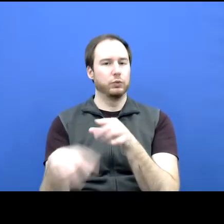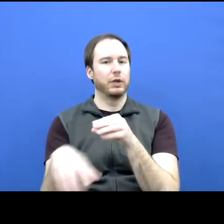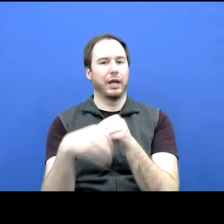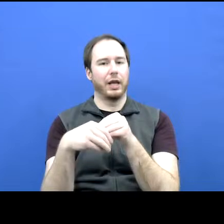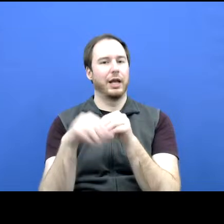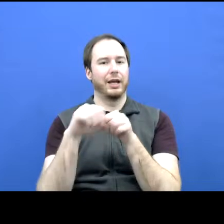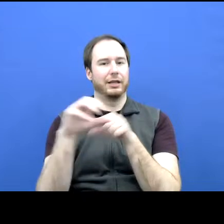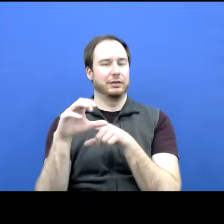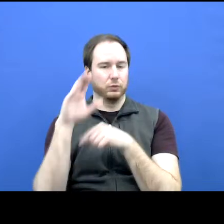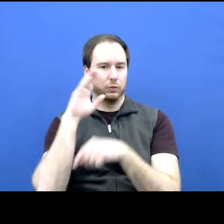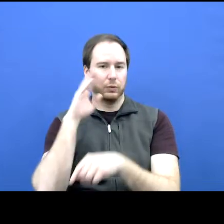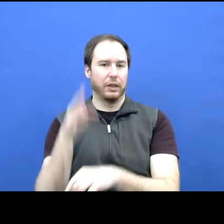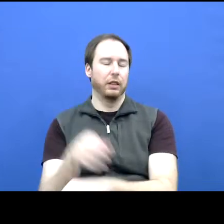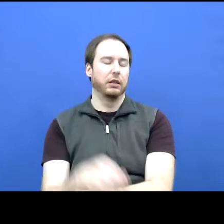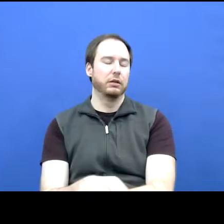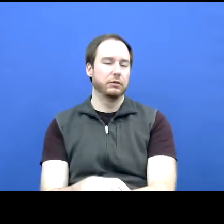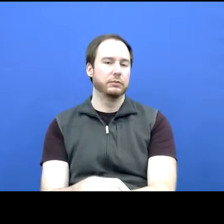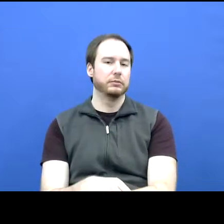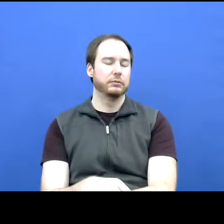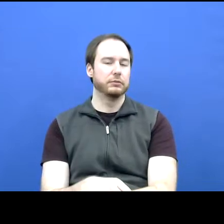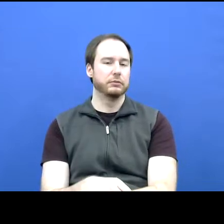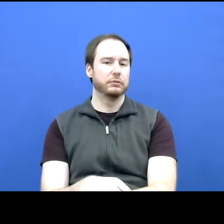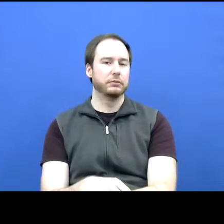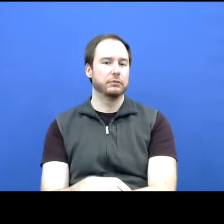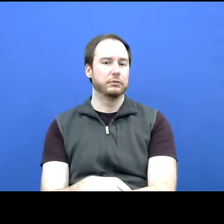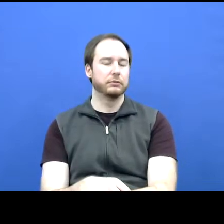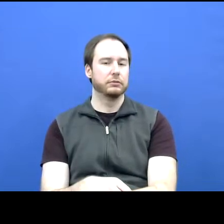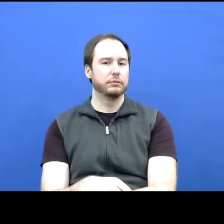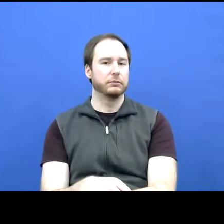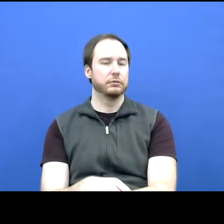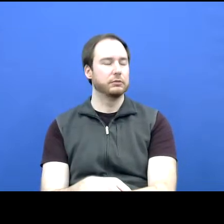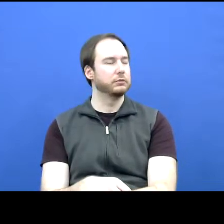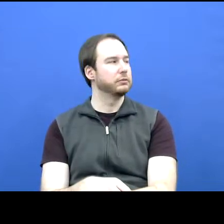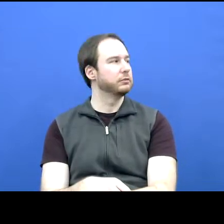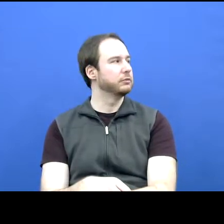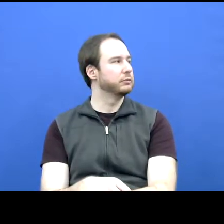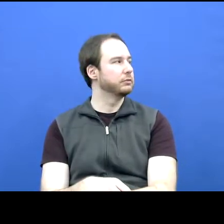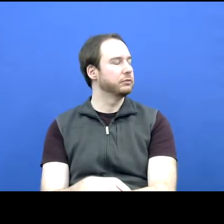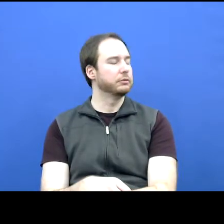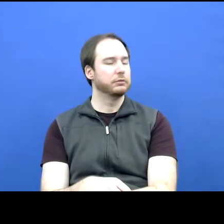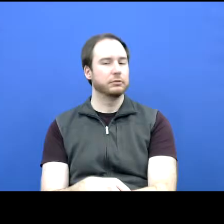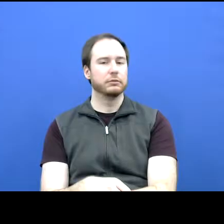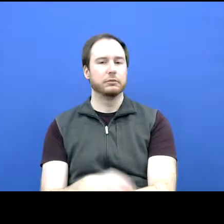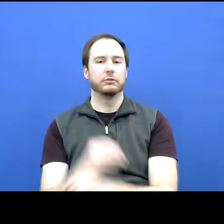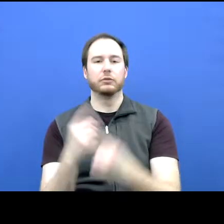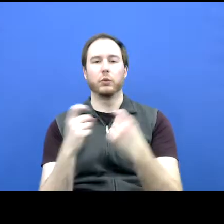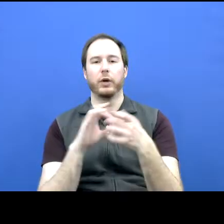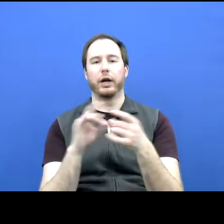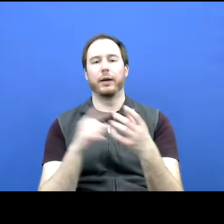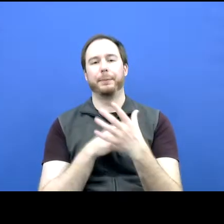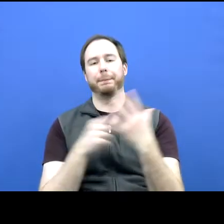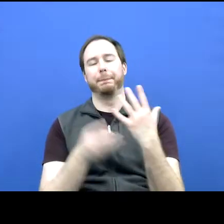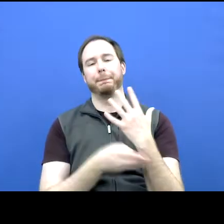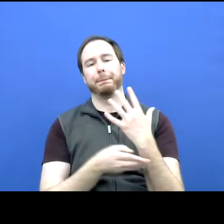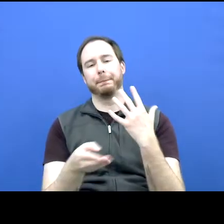condition up that new larger space. So, Right. Right. Good planning. any other questions,